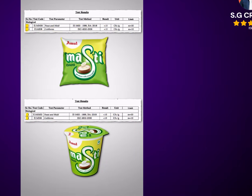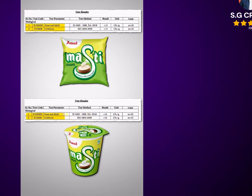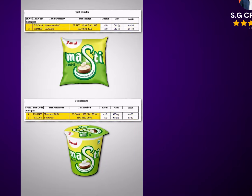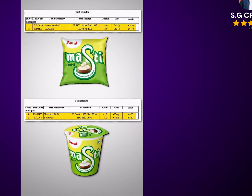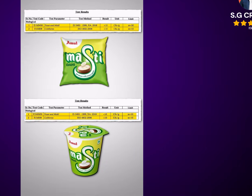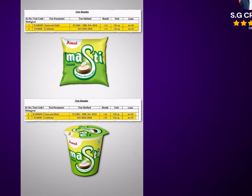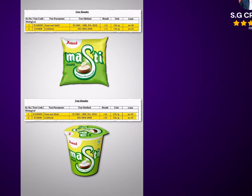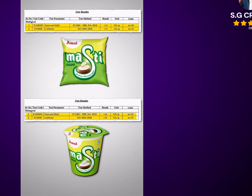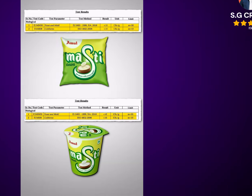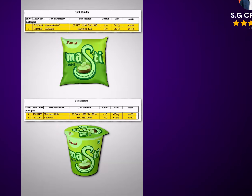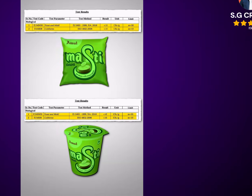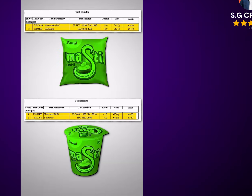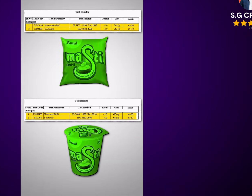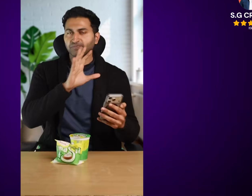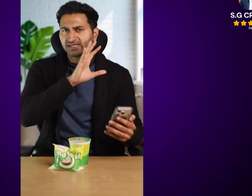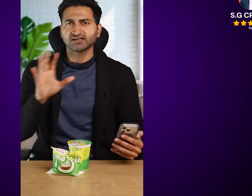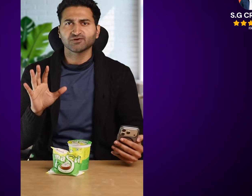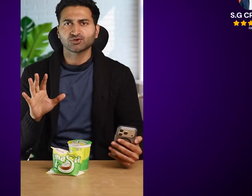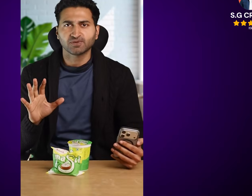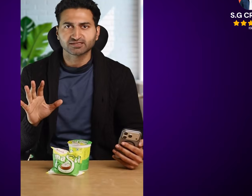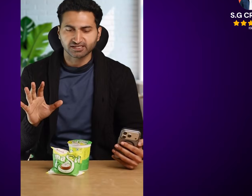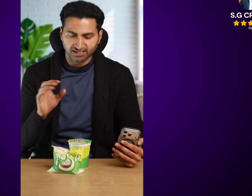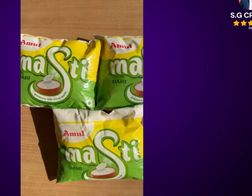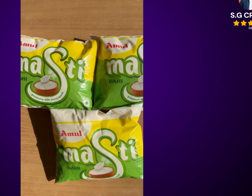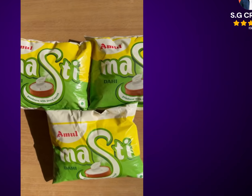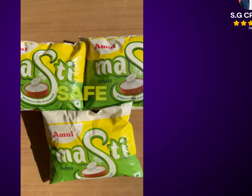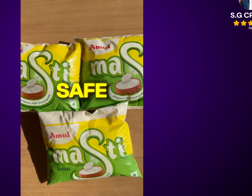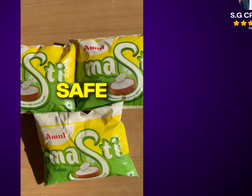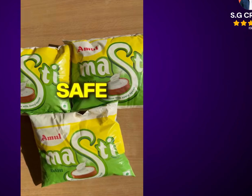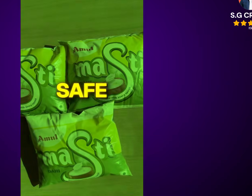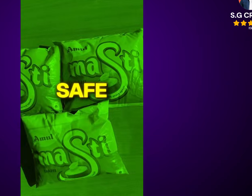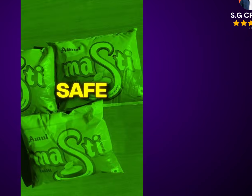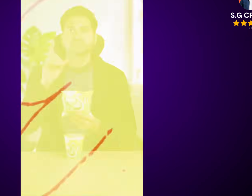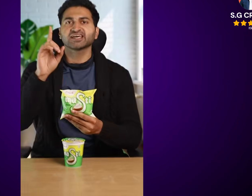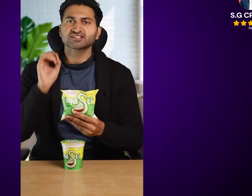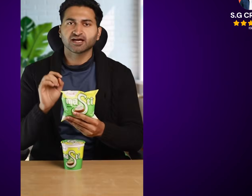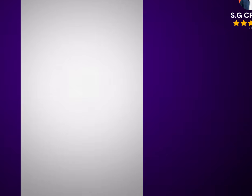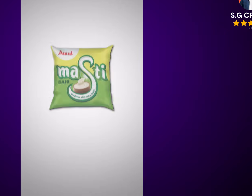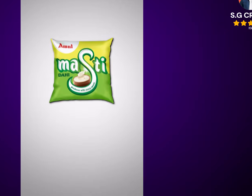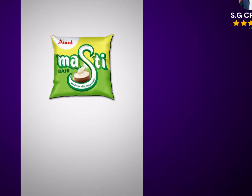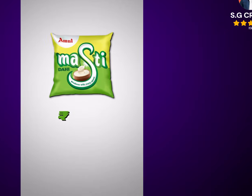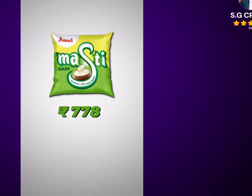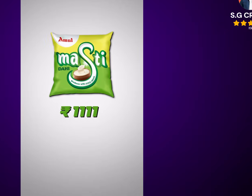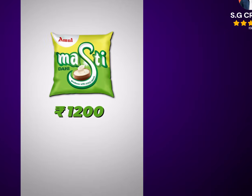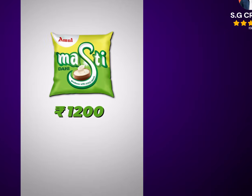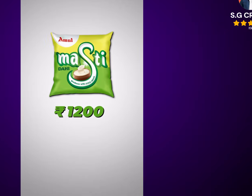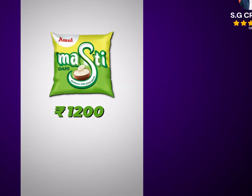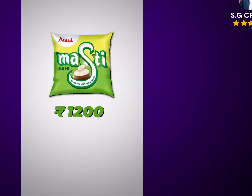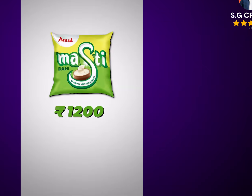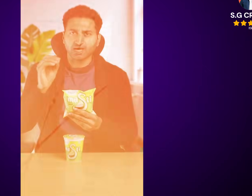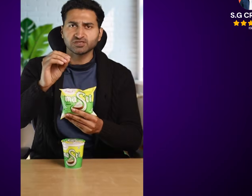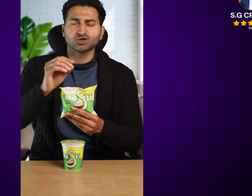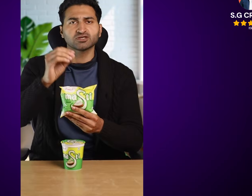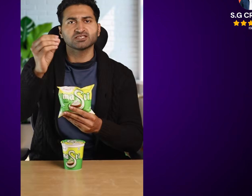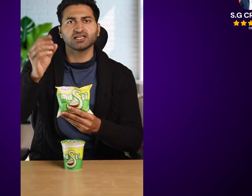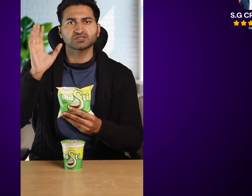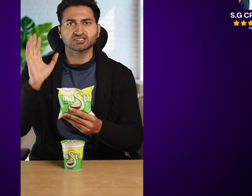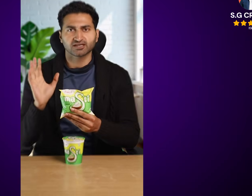concern regarding the safety of Amul Dahi based on these new findings. Yes, Amul Real Health products, which are typically milk